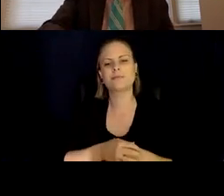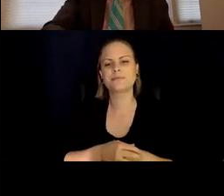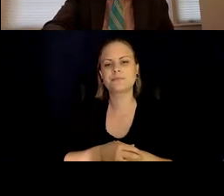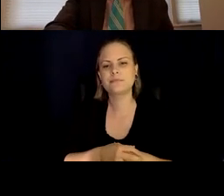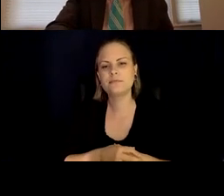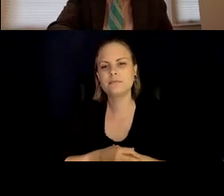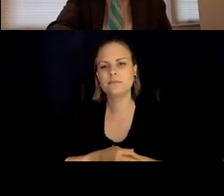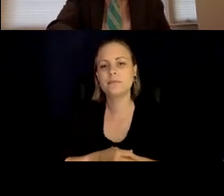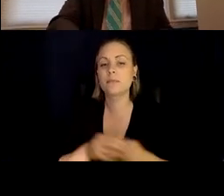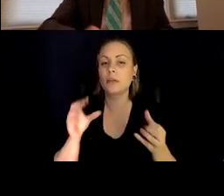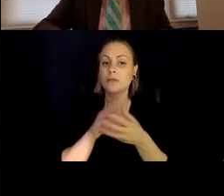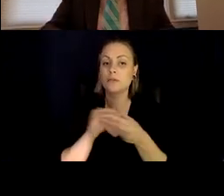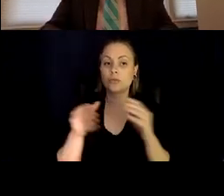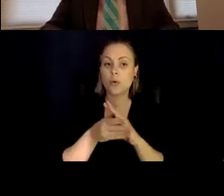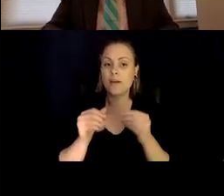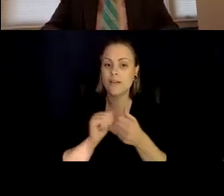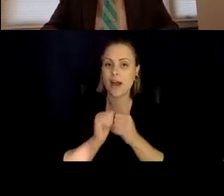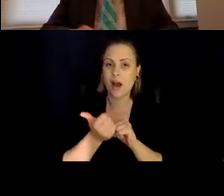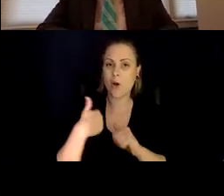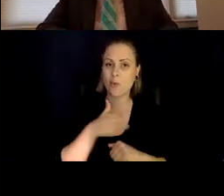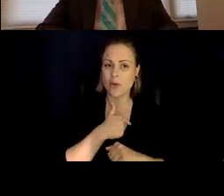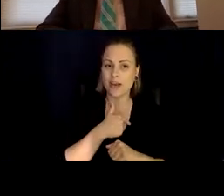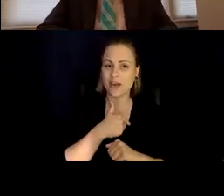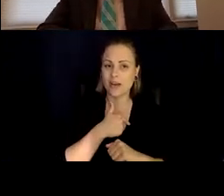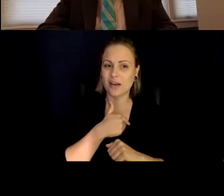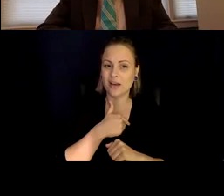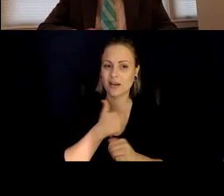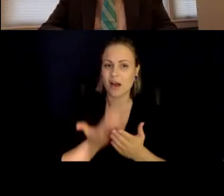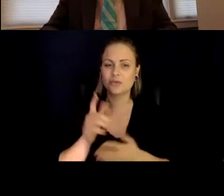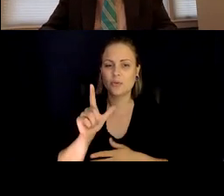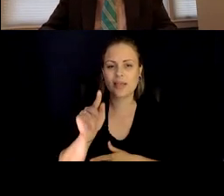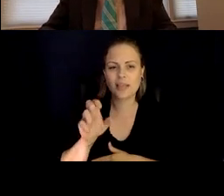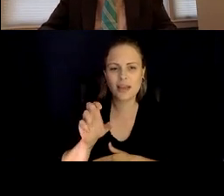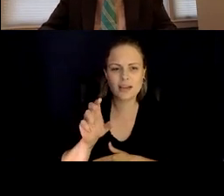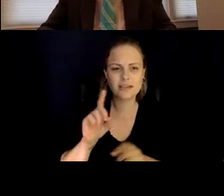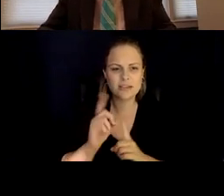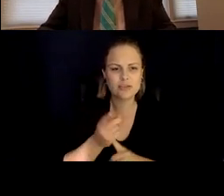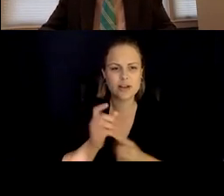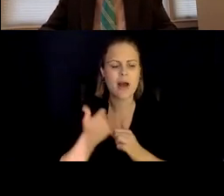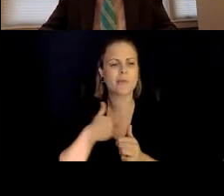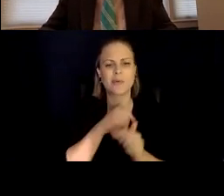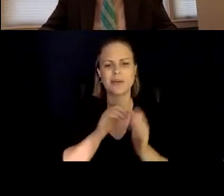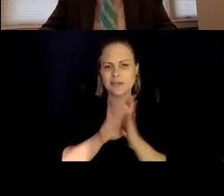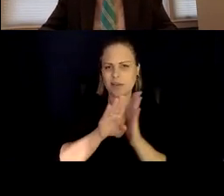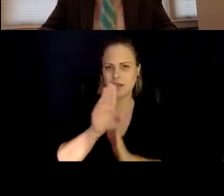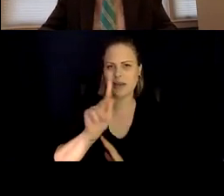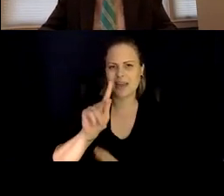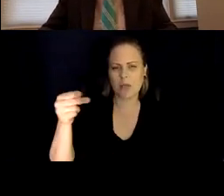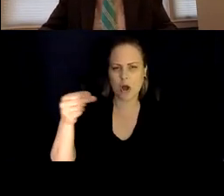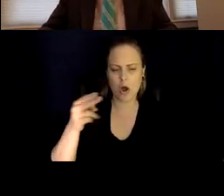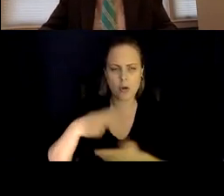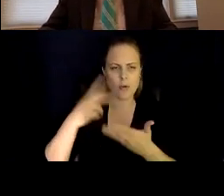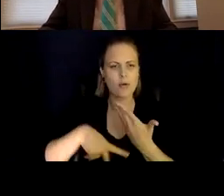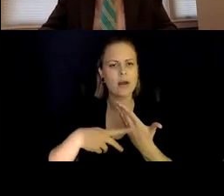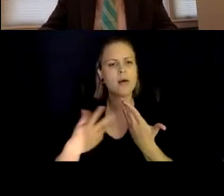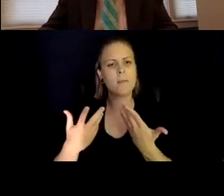The story of how we got to the Lake District and how we developed the Kiplin Hall program was bound up in part